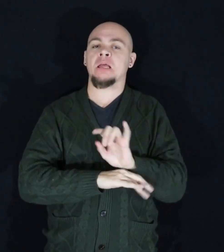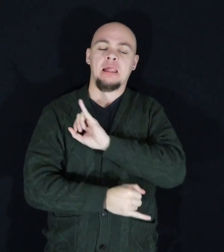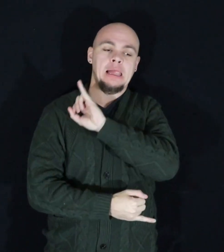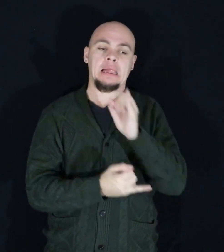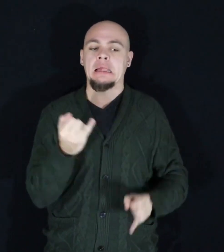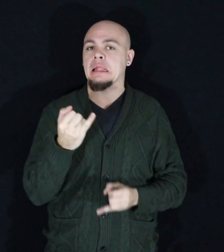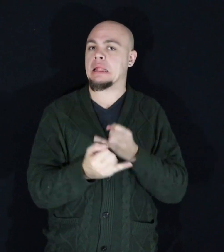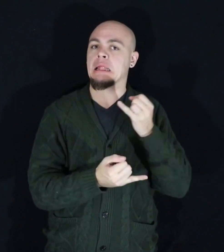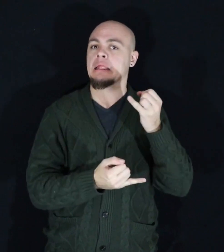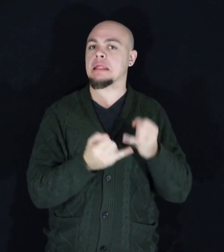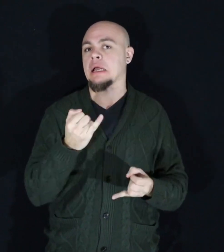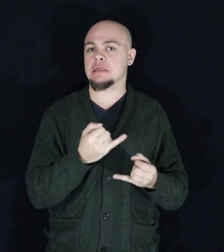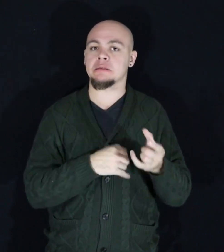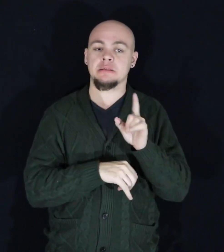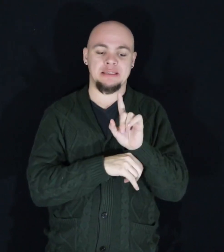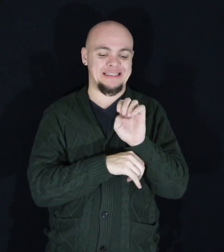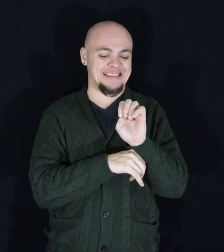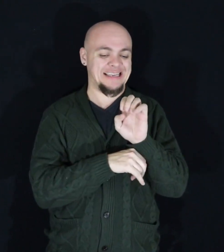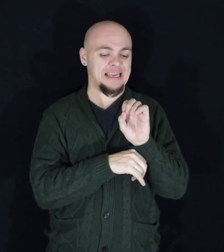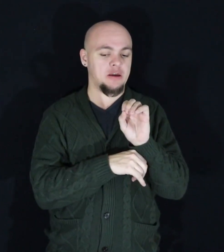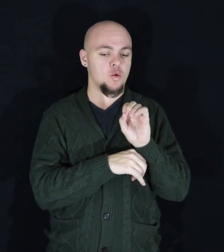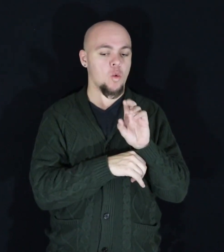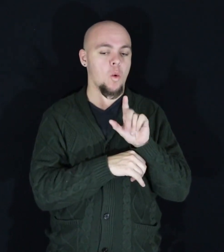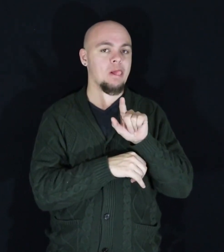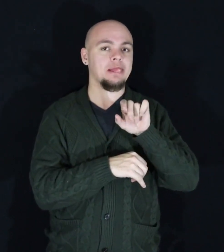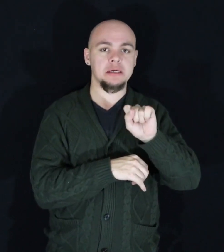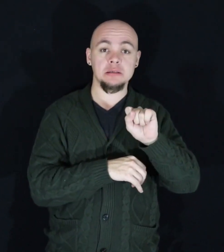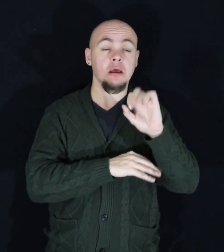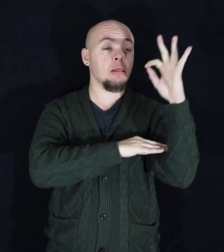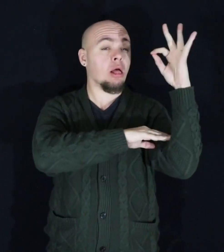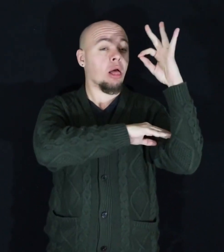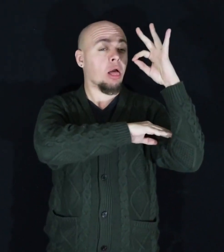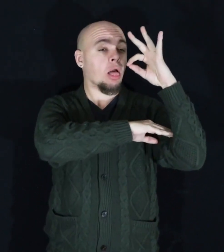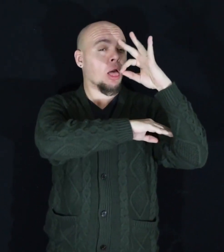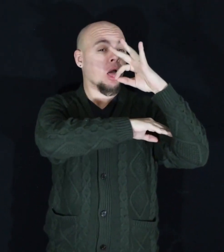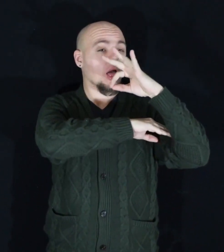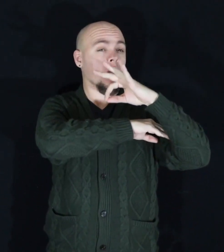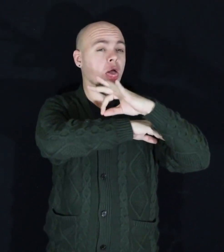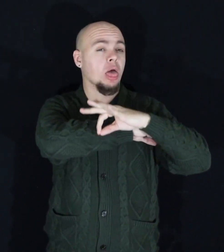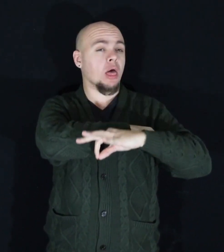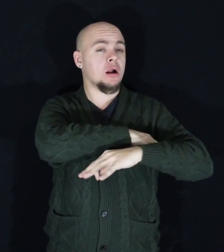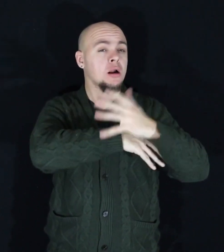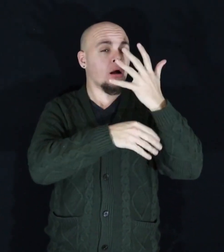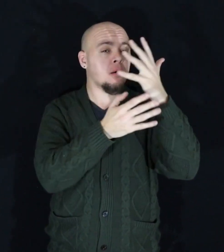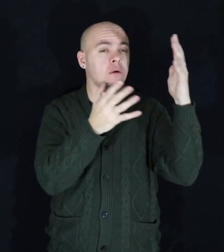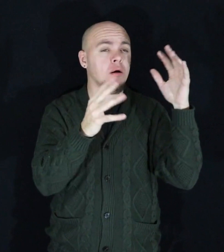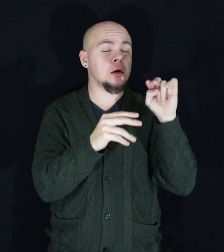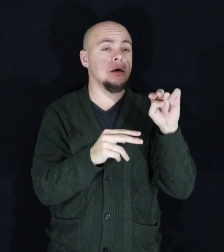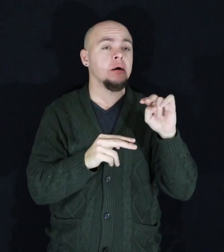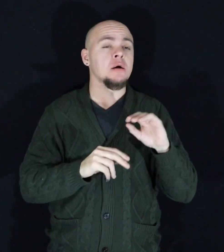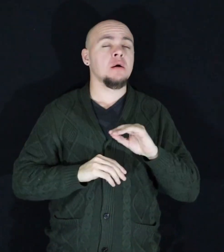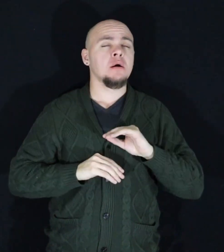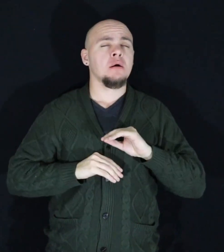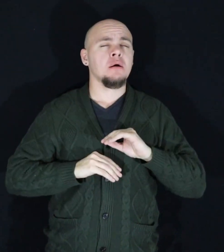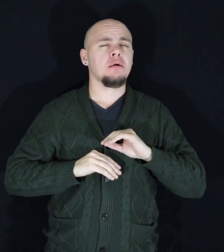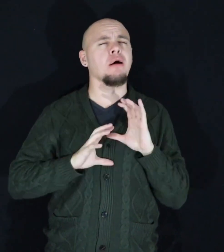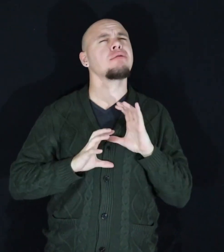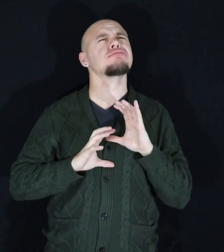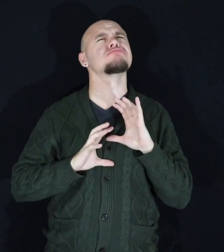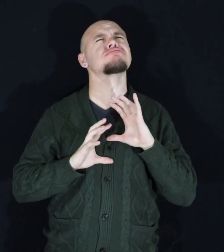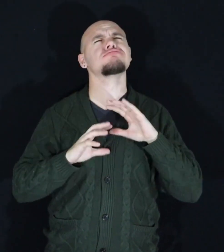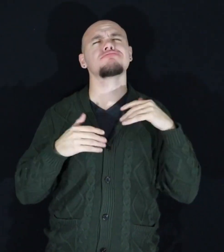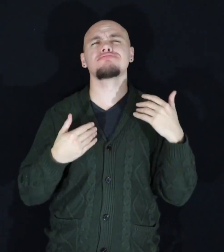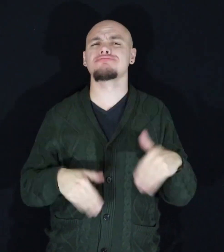the Chicago Basin, Eolus, watching the sunset throughout the Wimandouche Wilderness, and being overfilled with joy